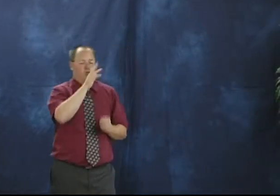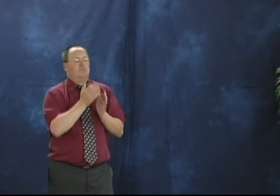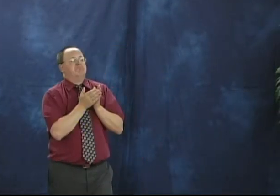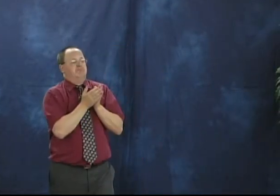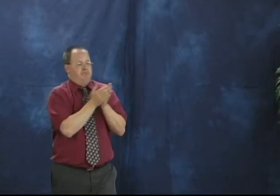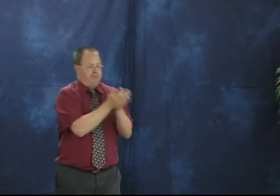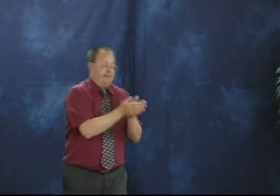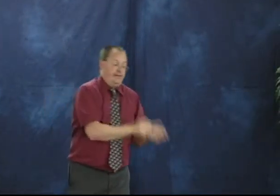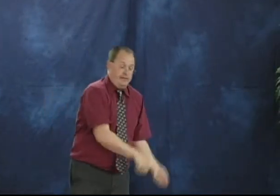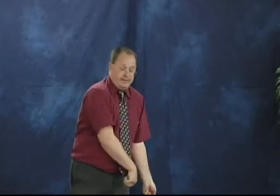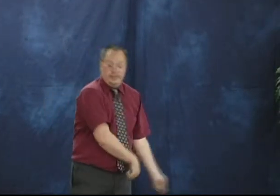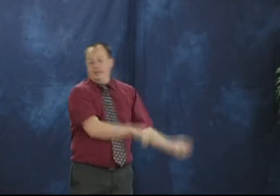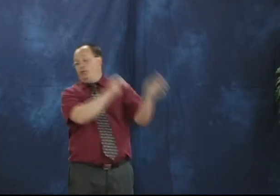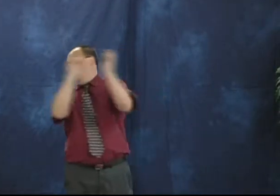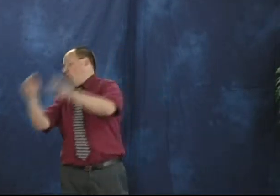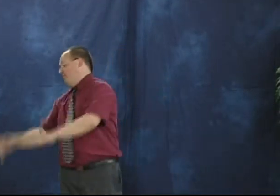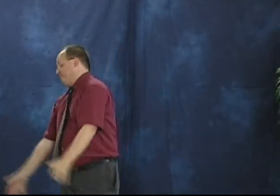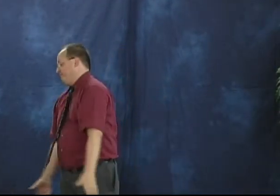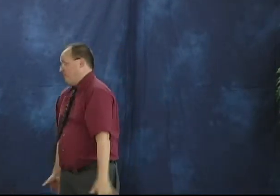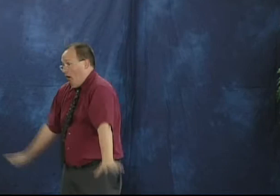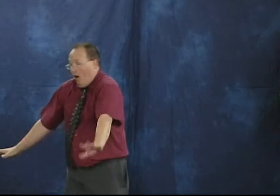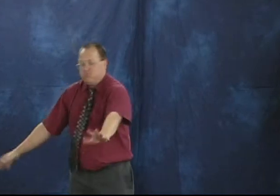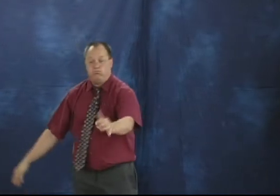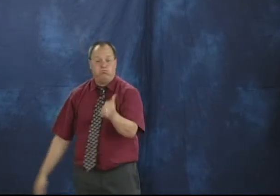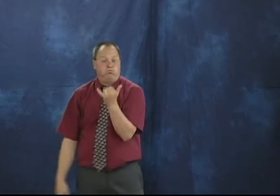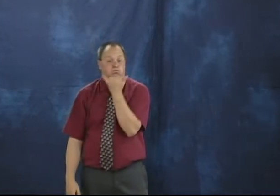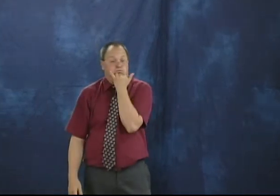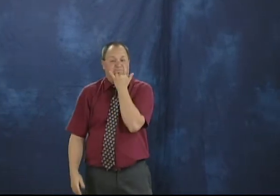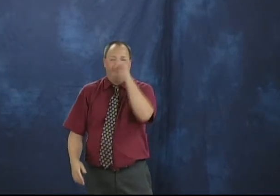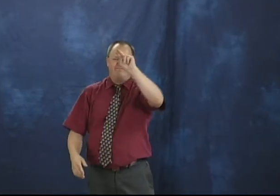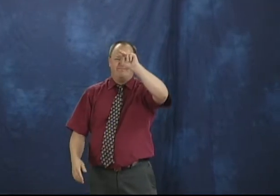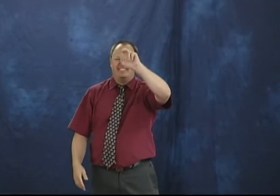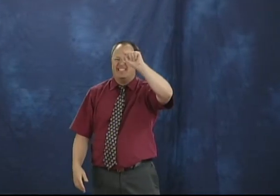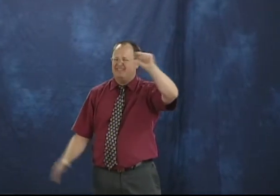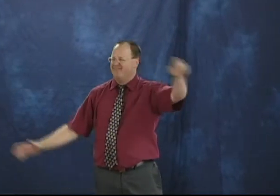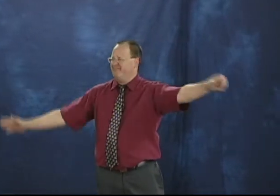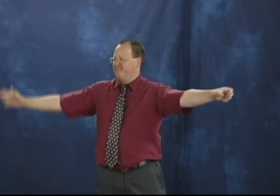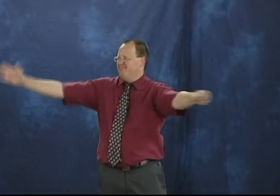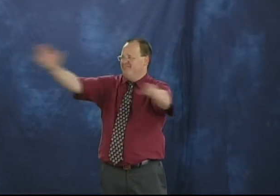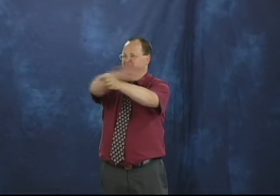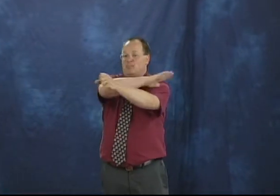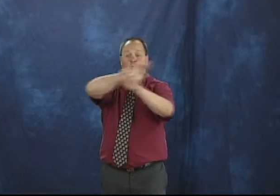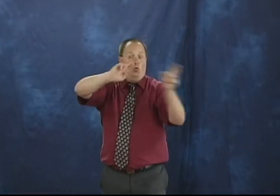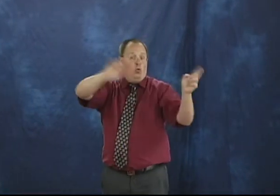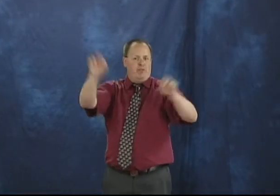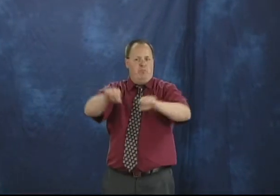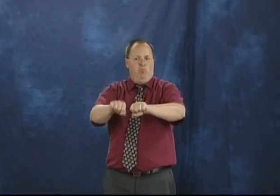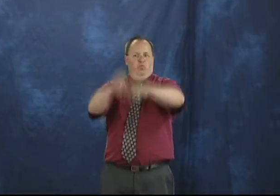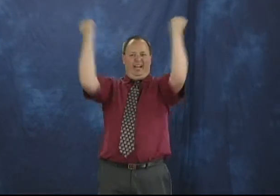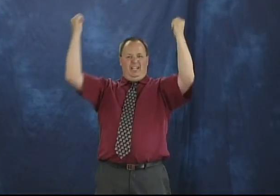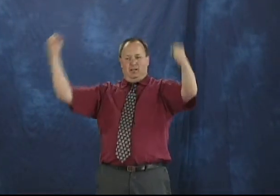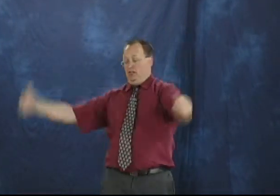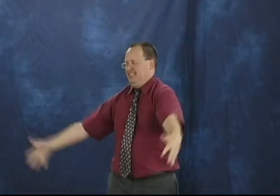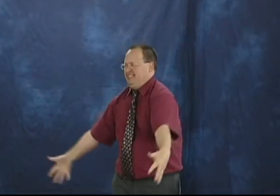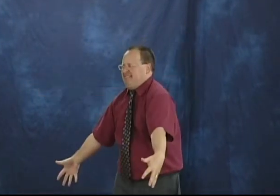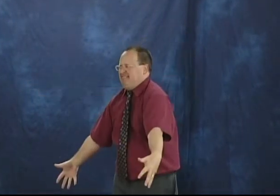We need to recognize that God uses all different kinds of people. And when Peter cast his net on the other side, it was